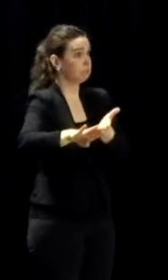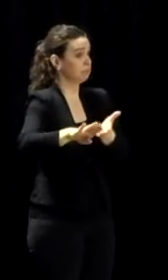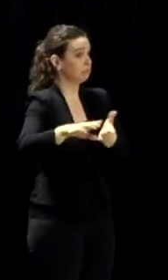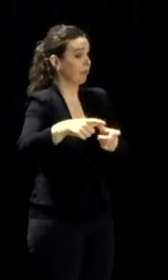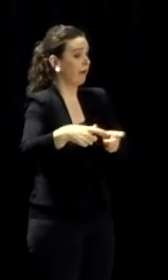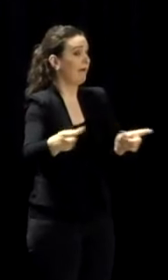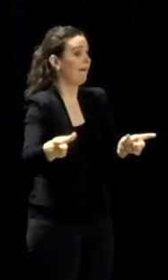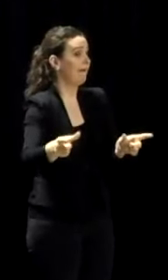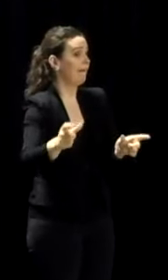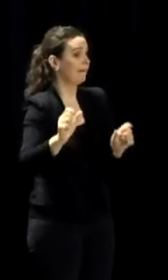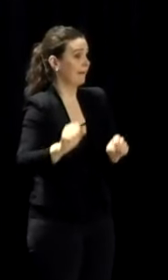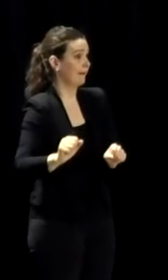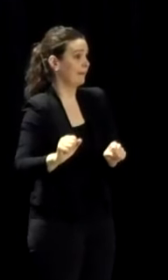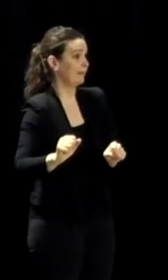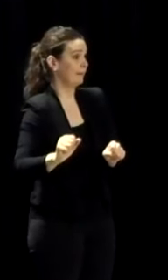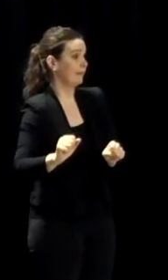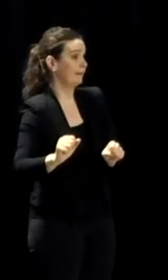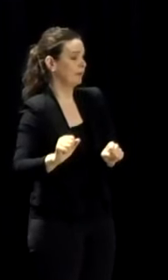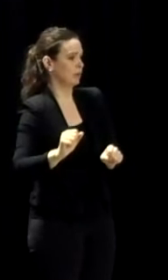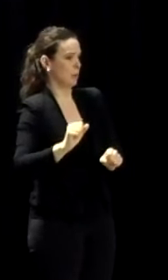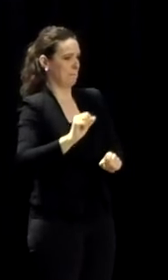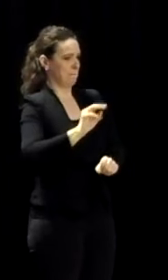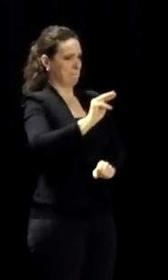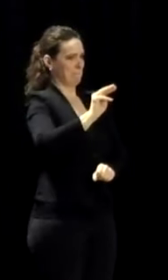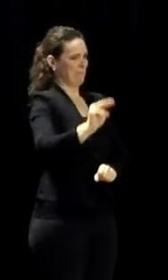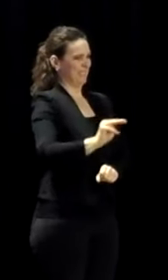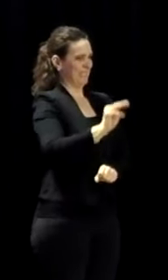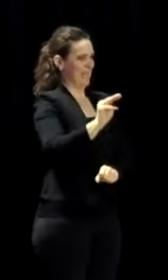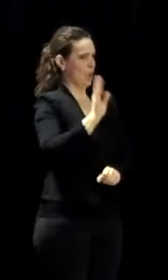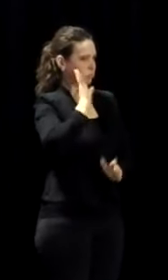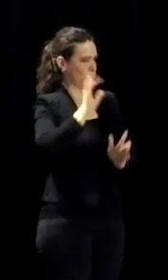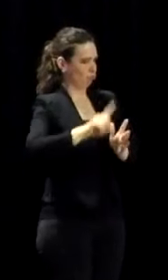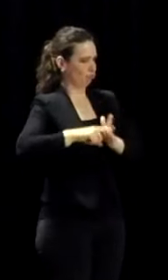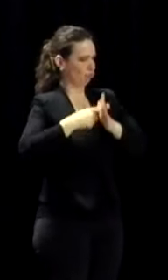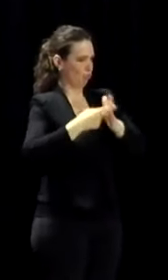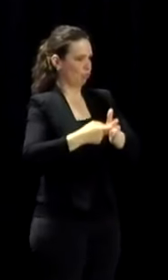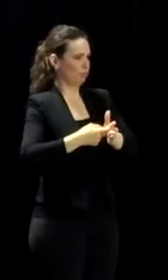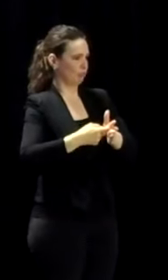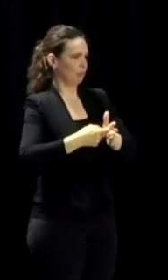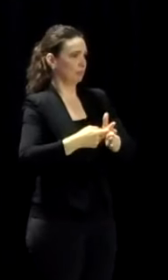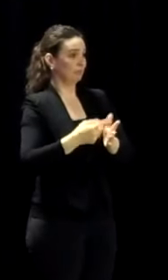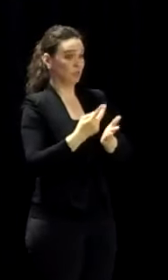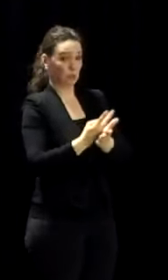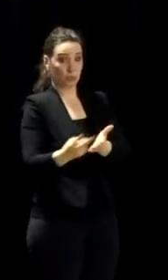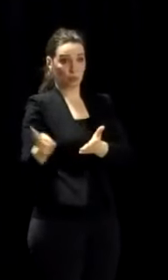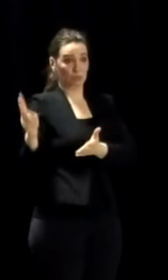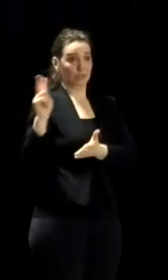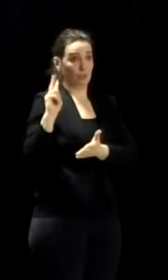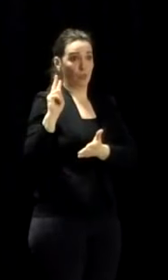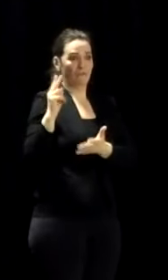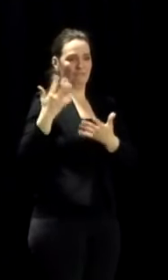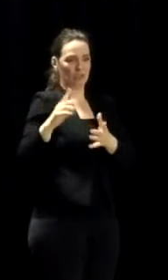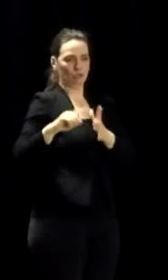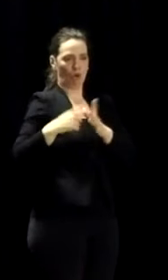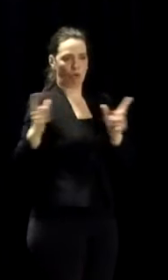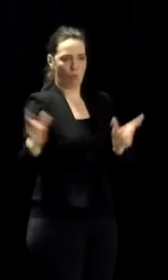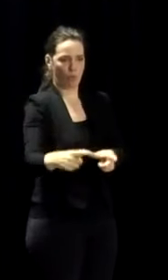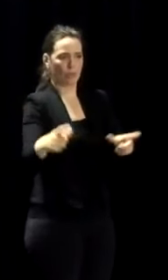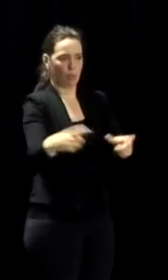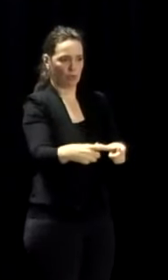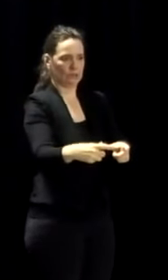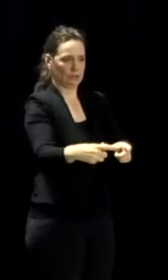quarantine on Monday who may have been affiliated with that first case 2 weeks ago. So again, please answer your calls from the health